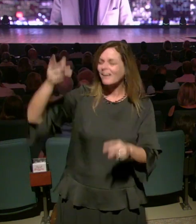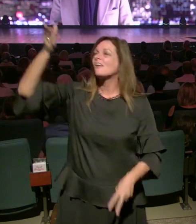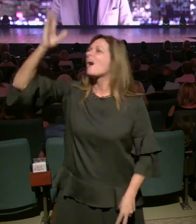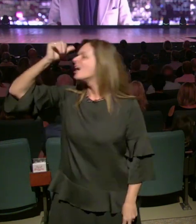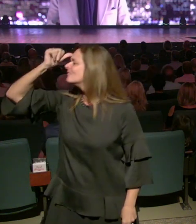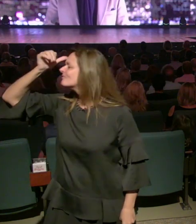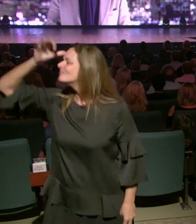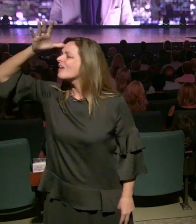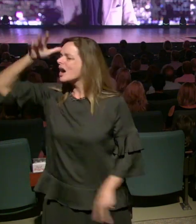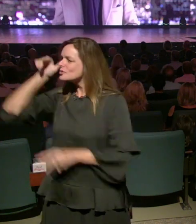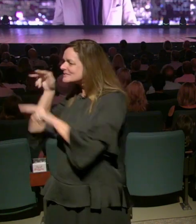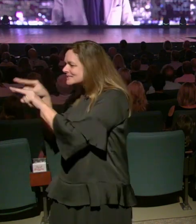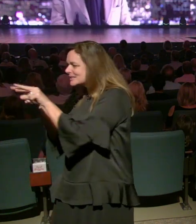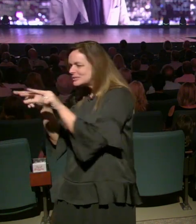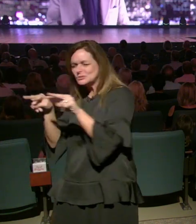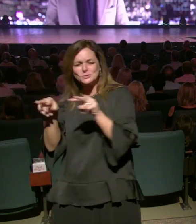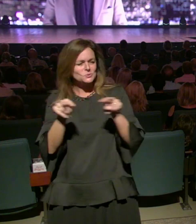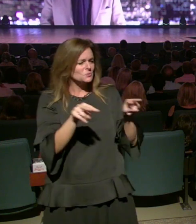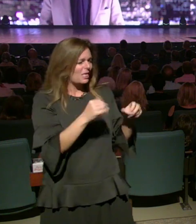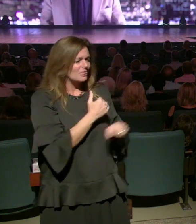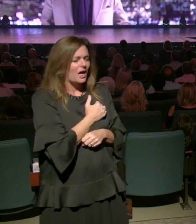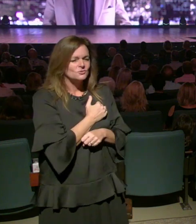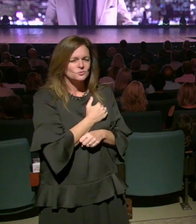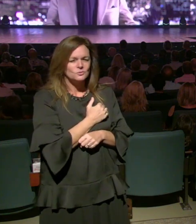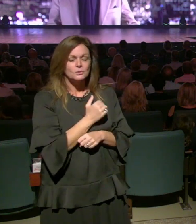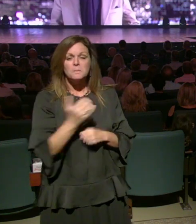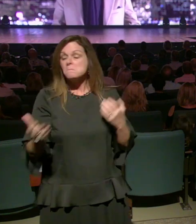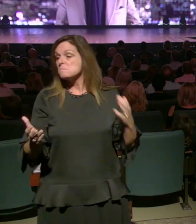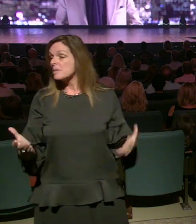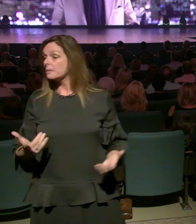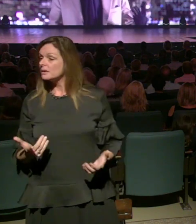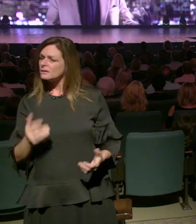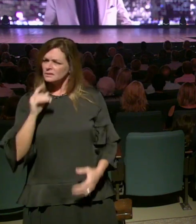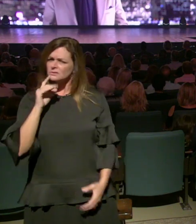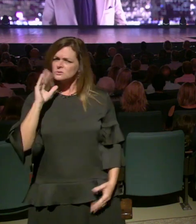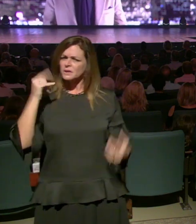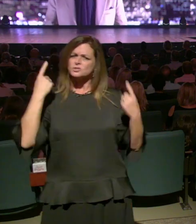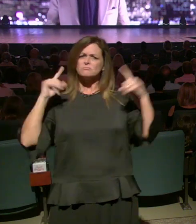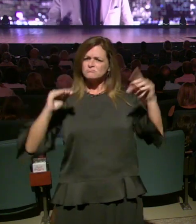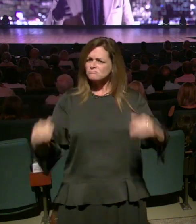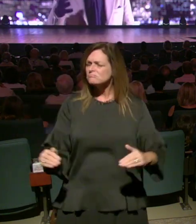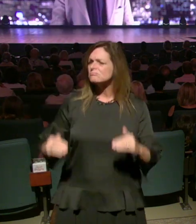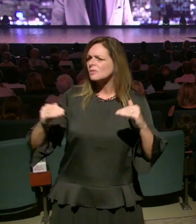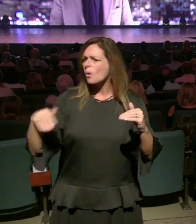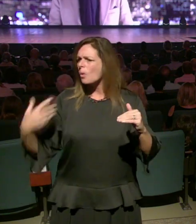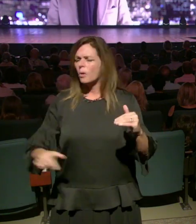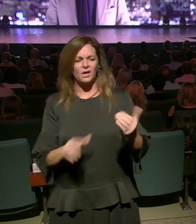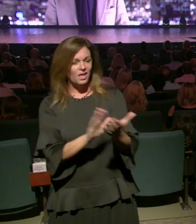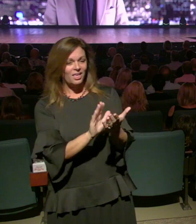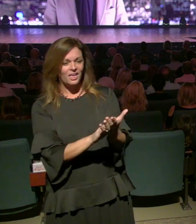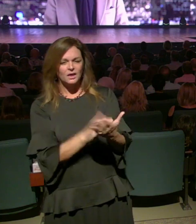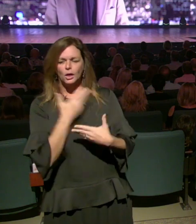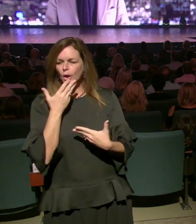view. You may have been overlooked for a promotion or not recognized for something that you've accomplished at work, but God